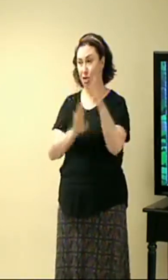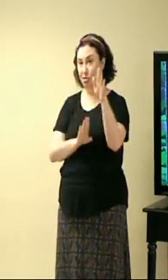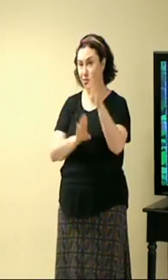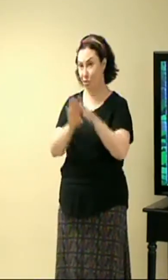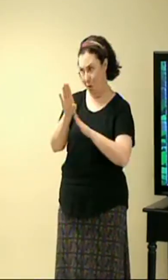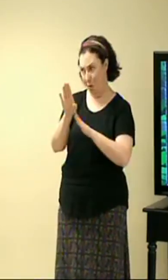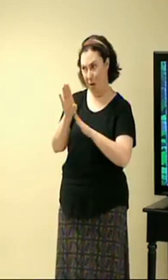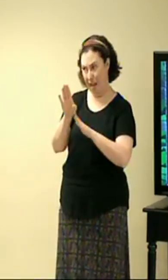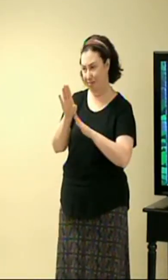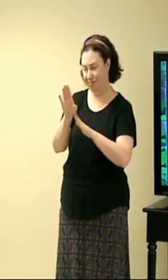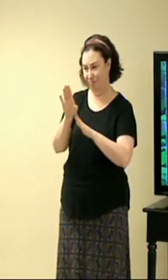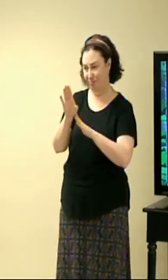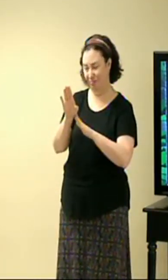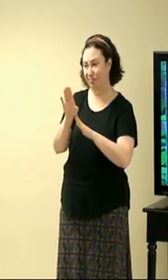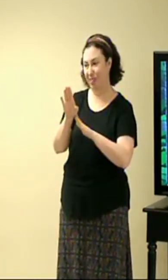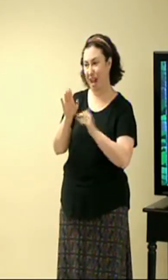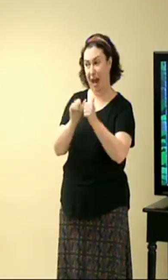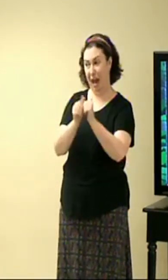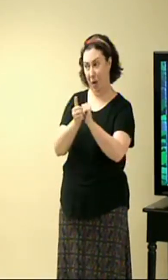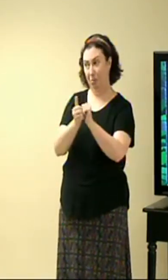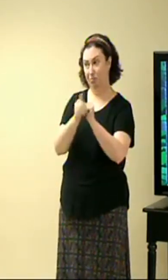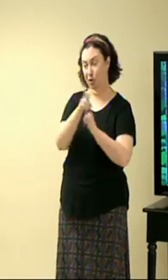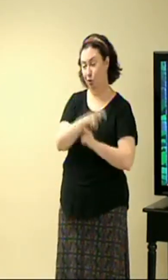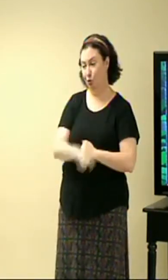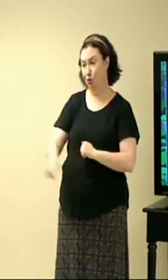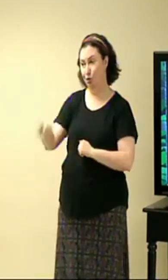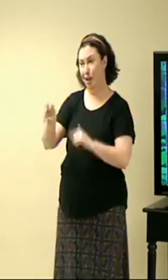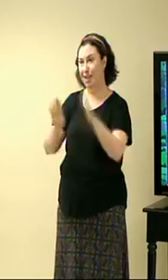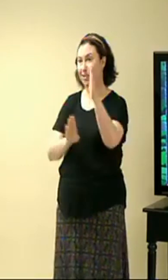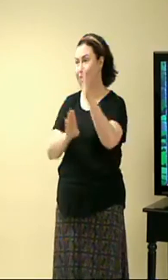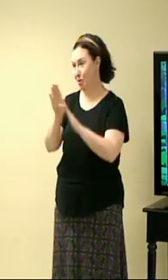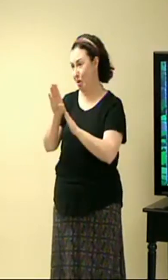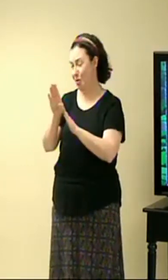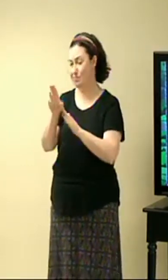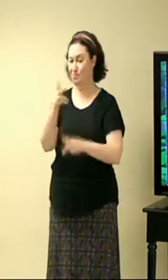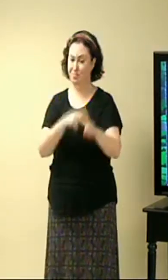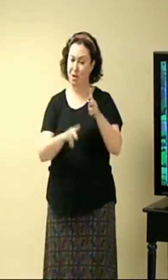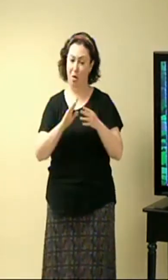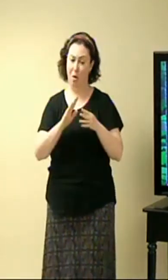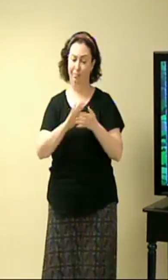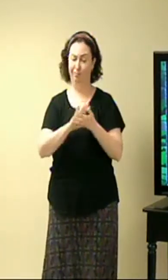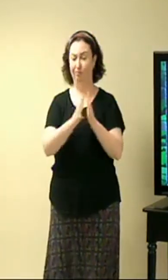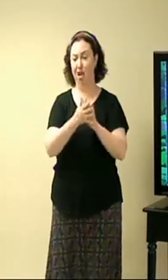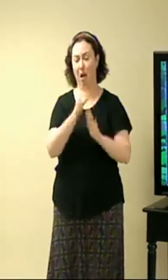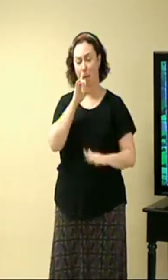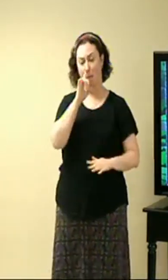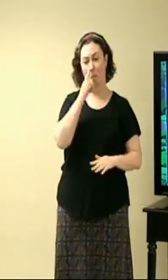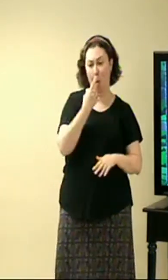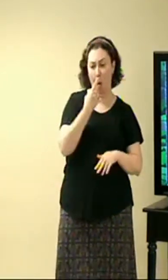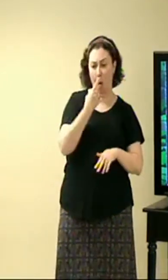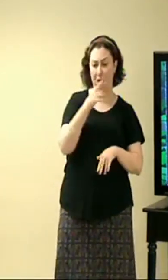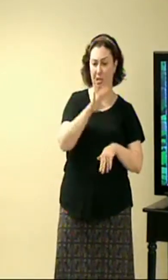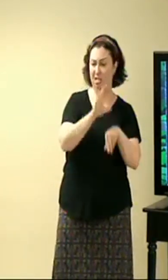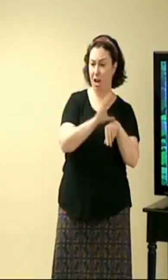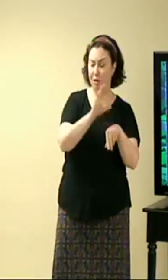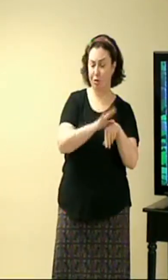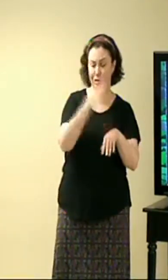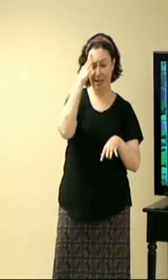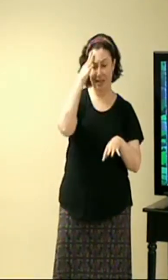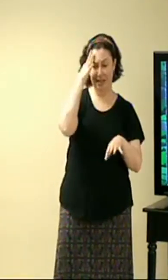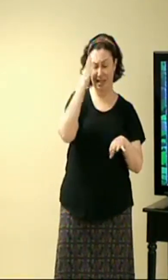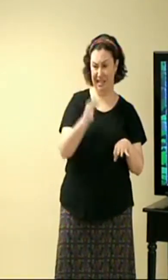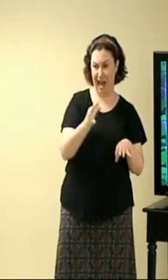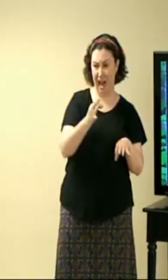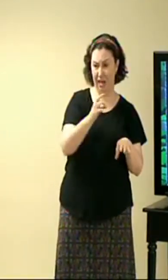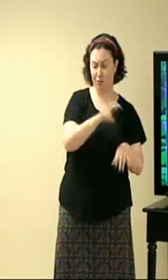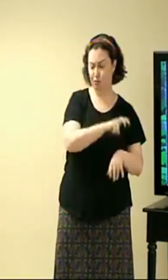through Christians from other churches who are bored with their churches coming to a new church for a better product. Many of the churches that grow large, I'm not